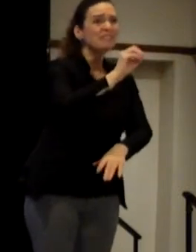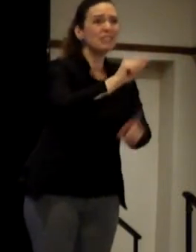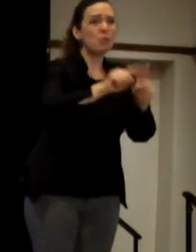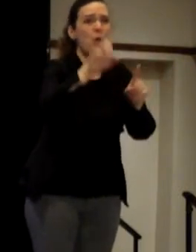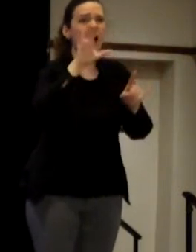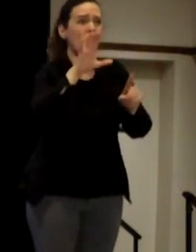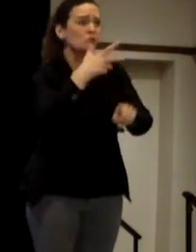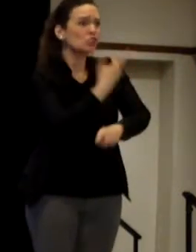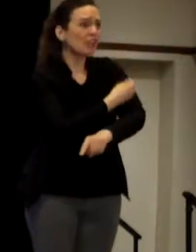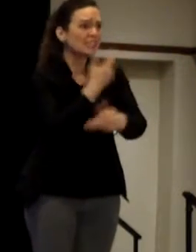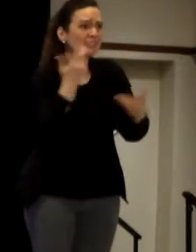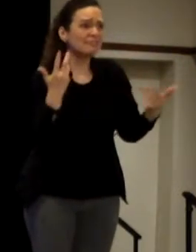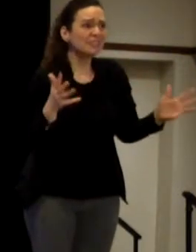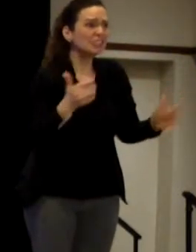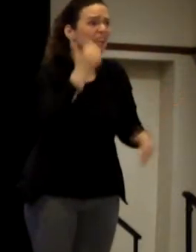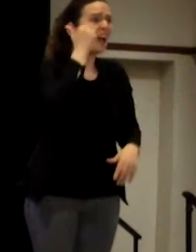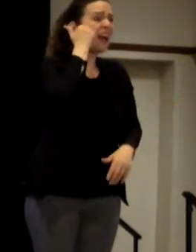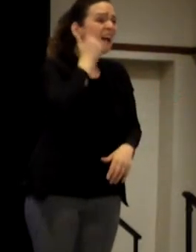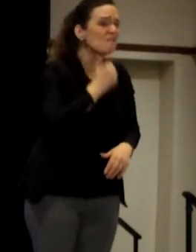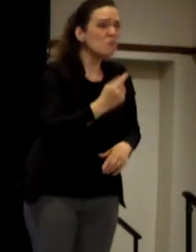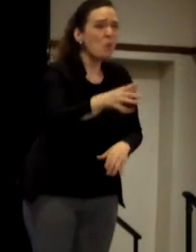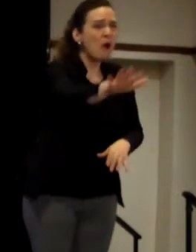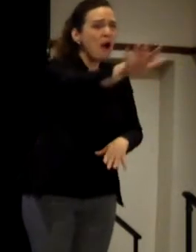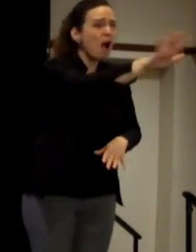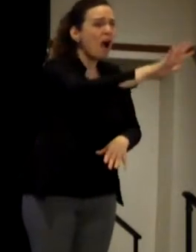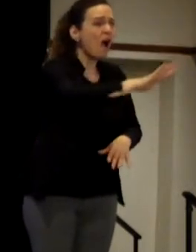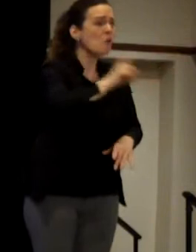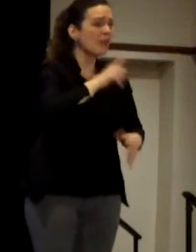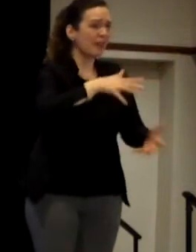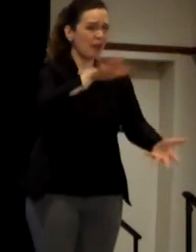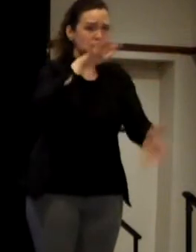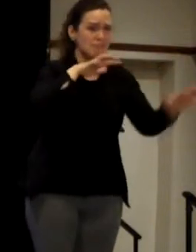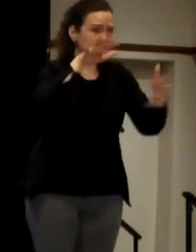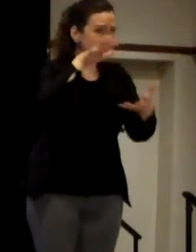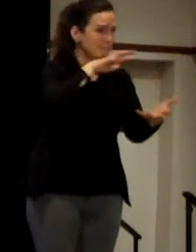Everybody's got supply. Let's just shoot up some arms. Let's end this thing.